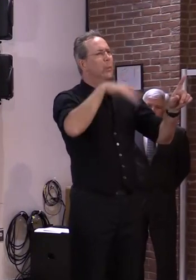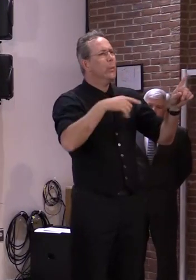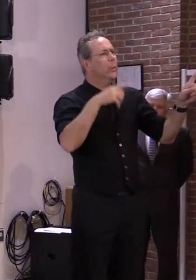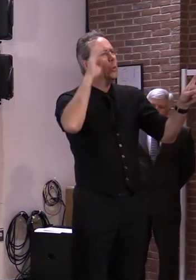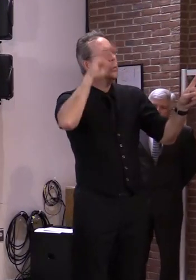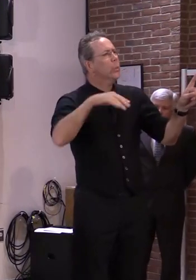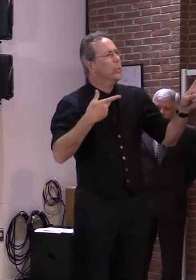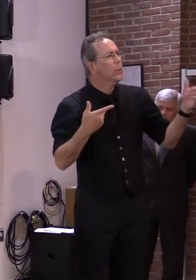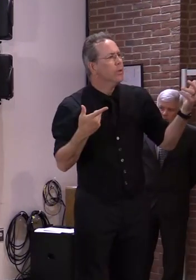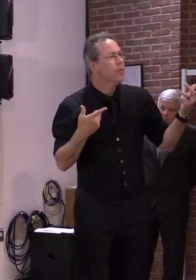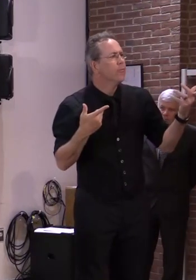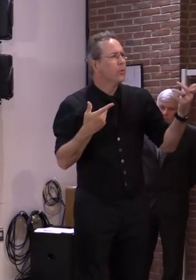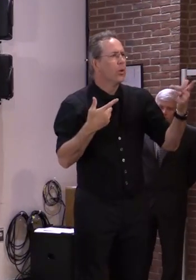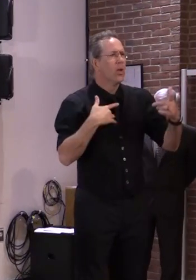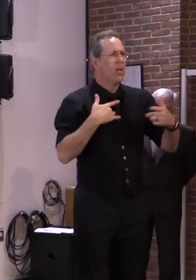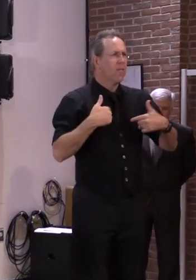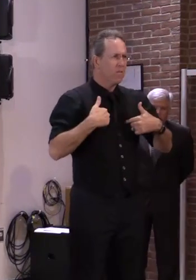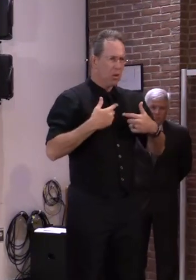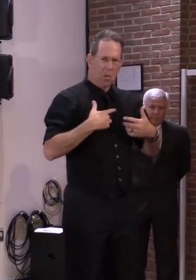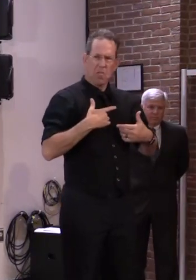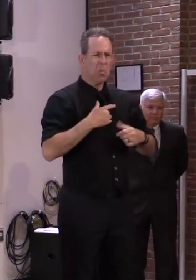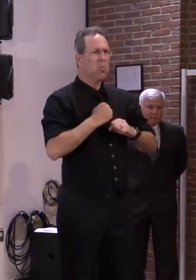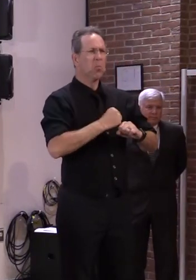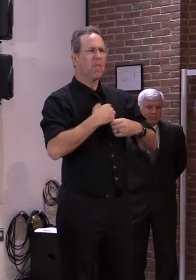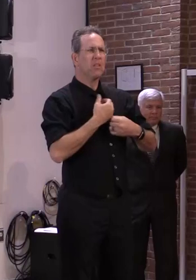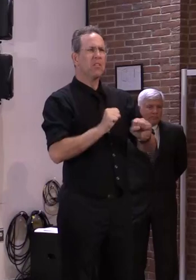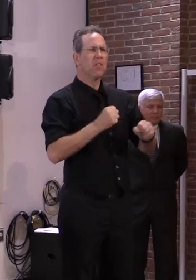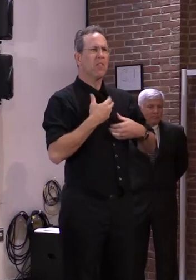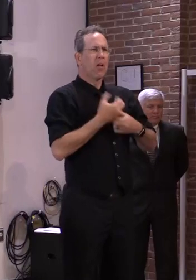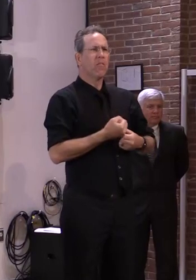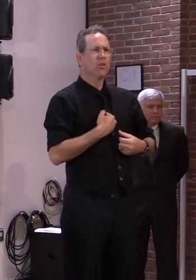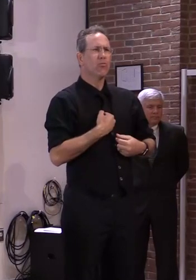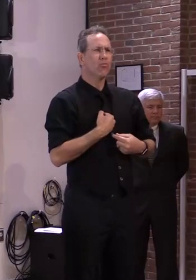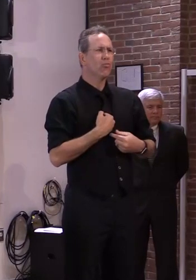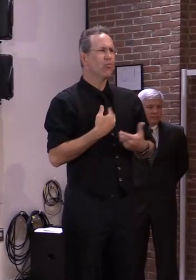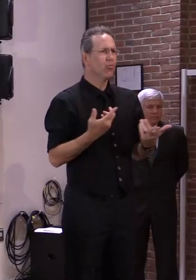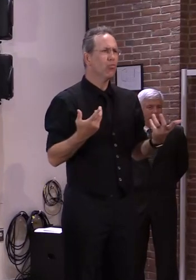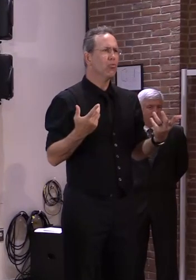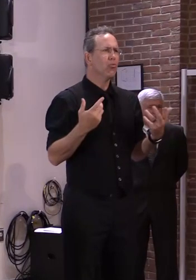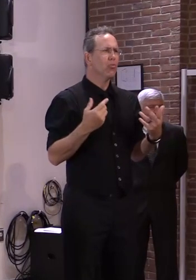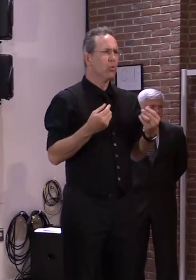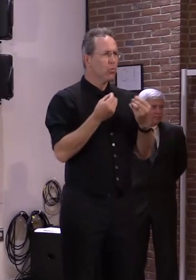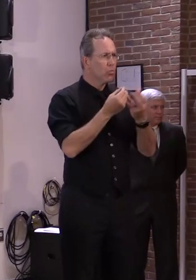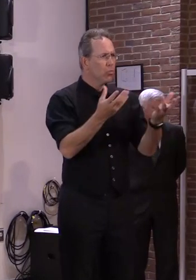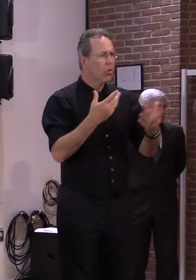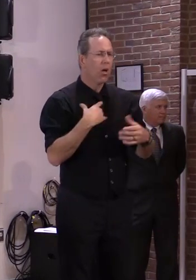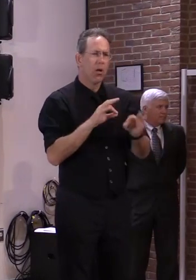this point, but I'll be paying attention to this as well. Thank you.